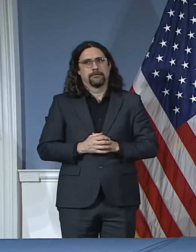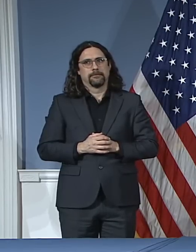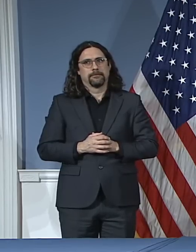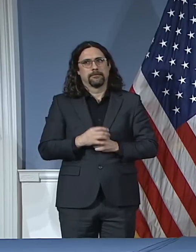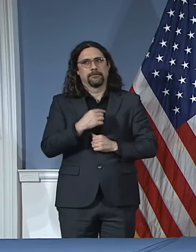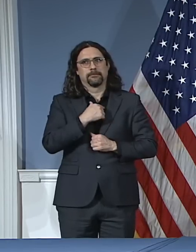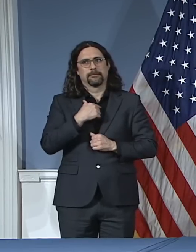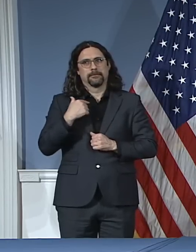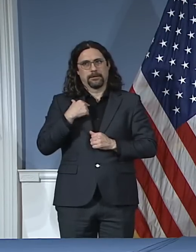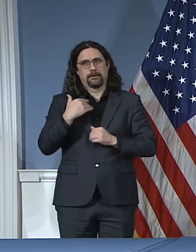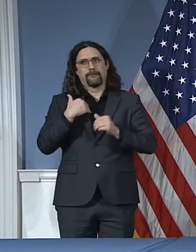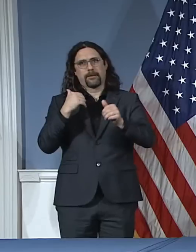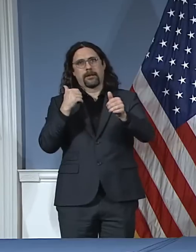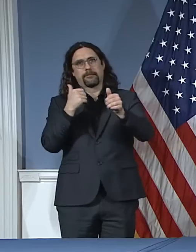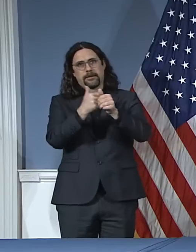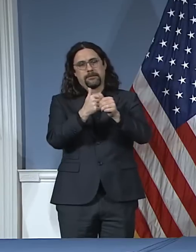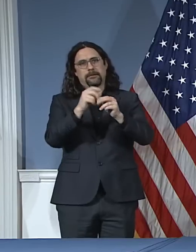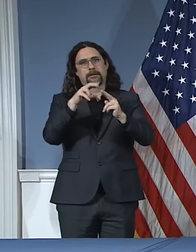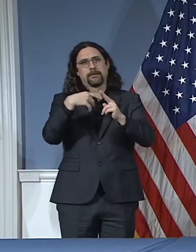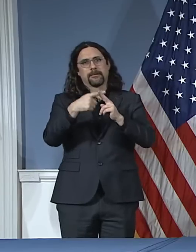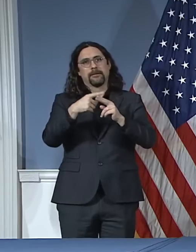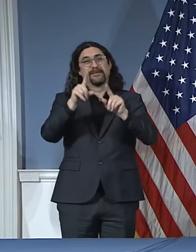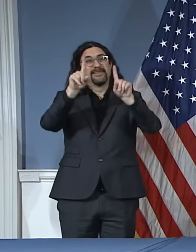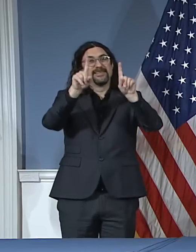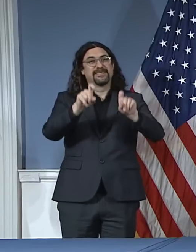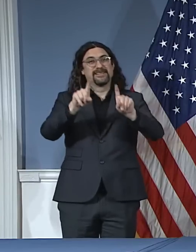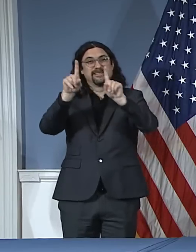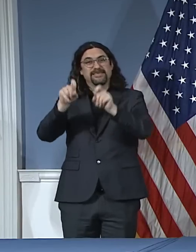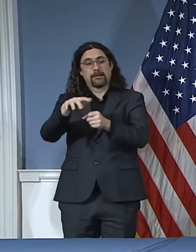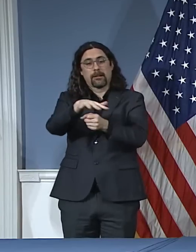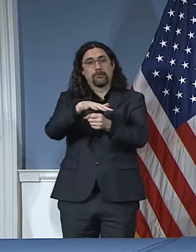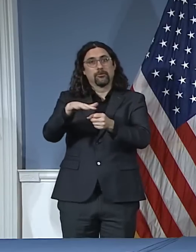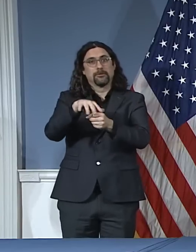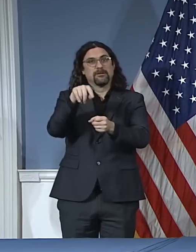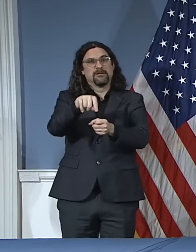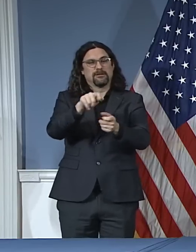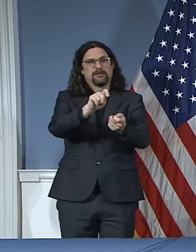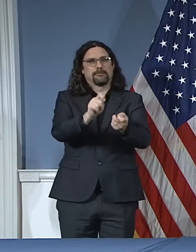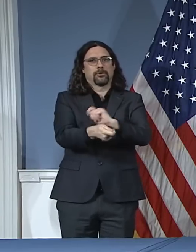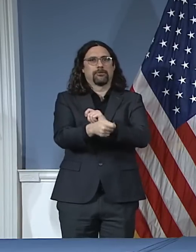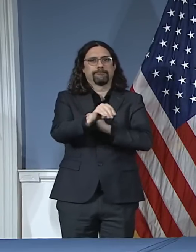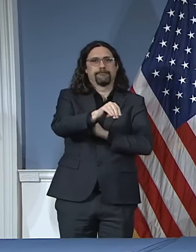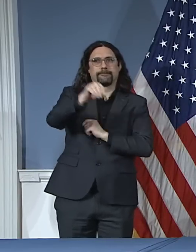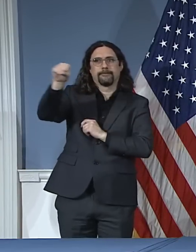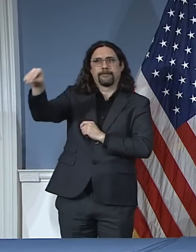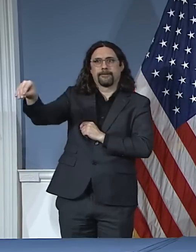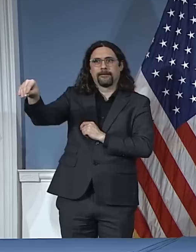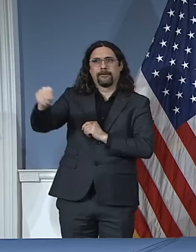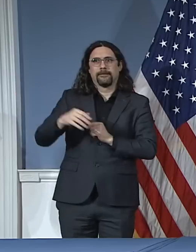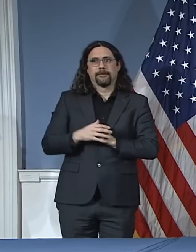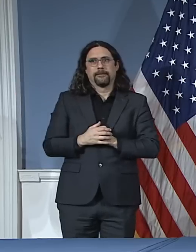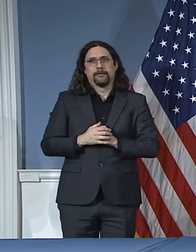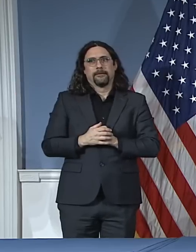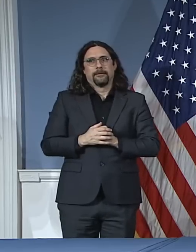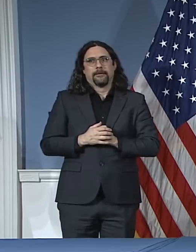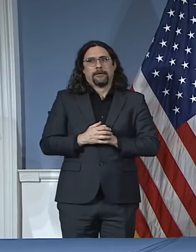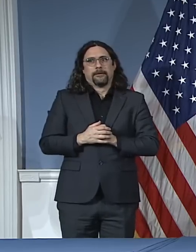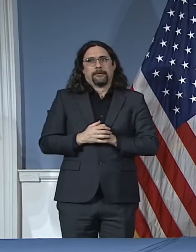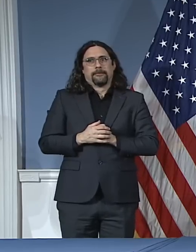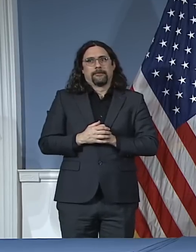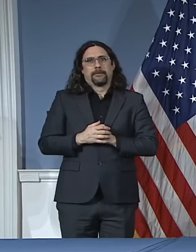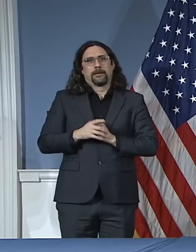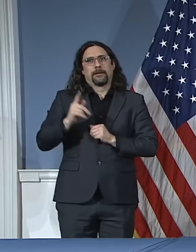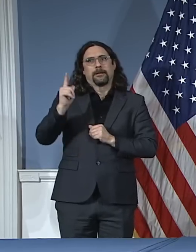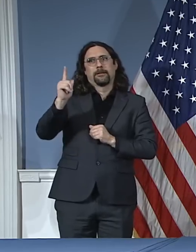locations. You can hear later on details from the health commissioner and from our health and hospitals